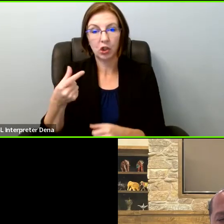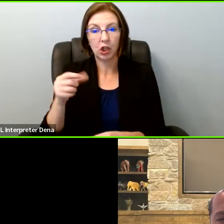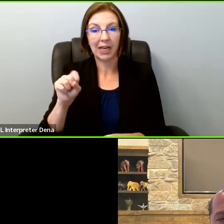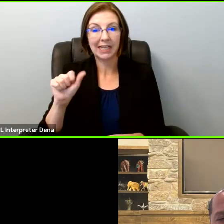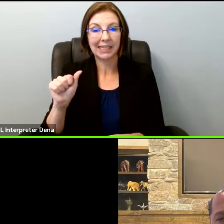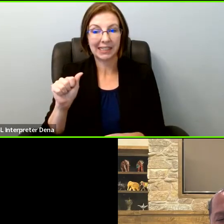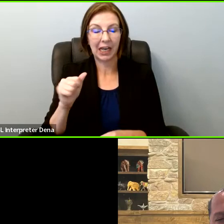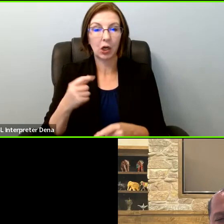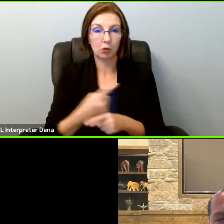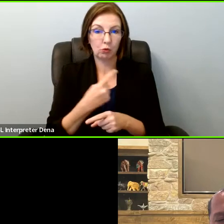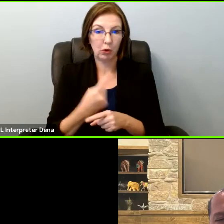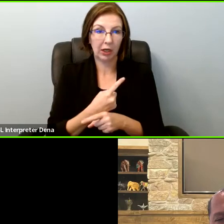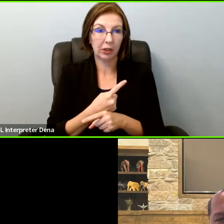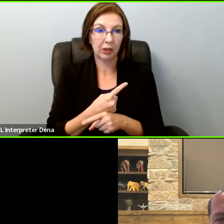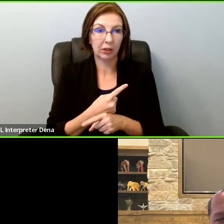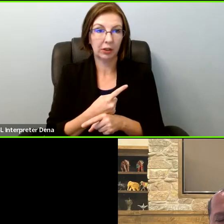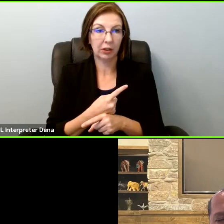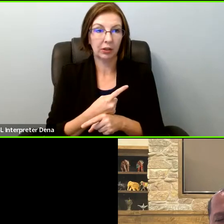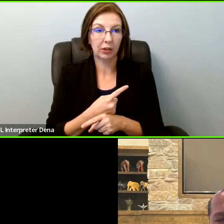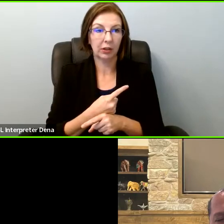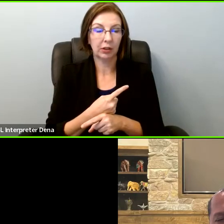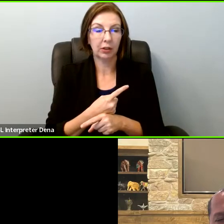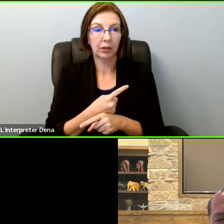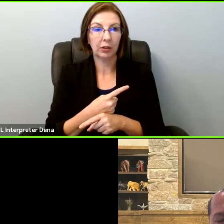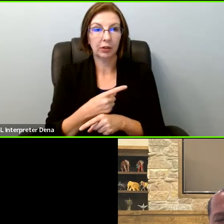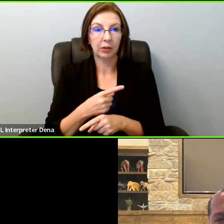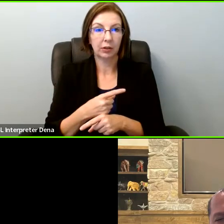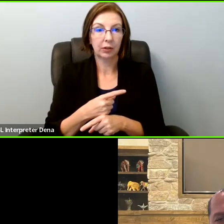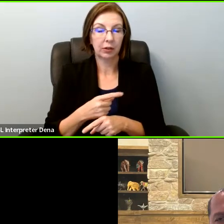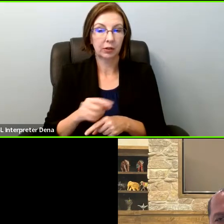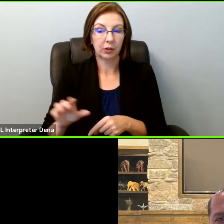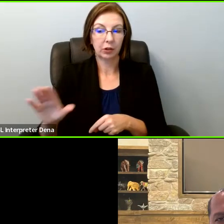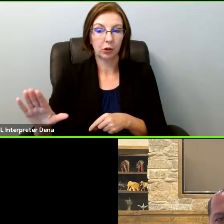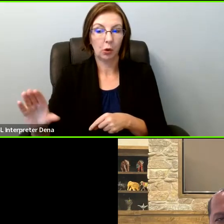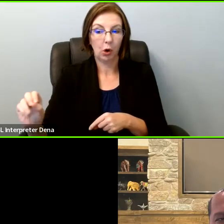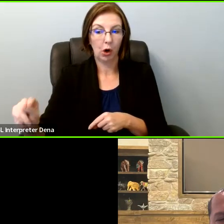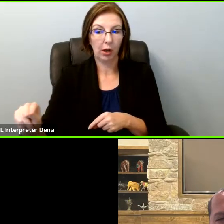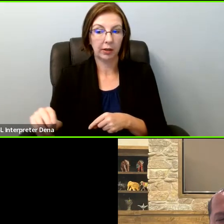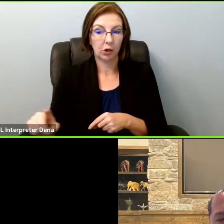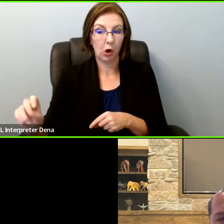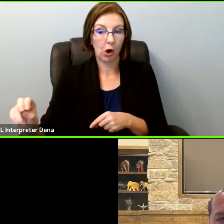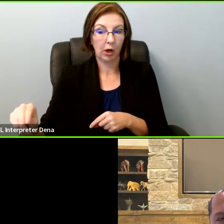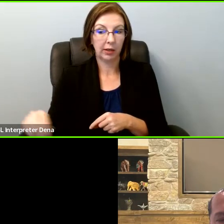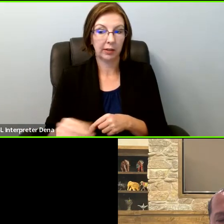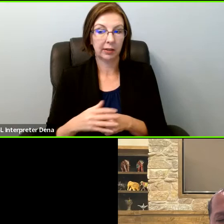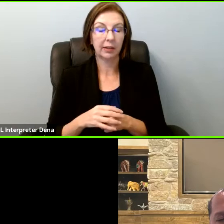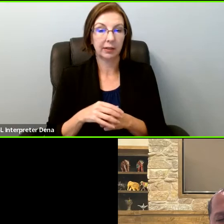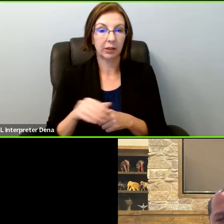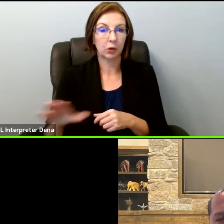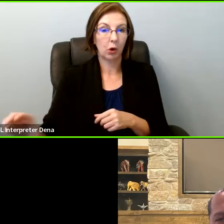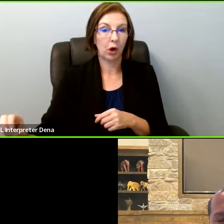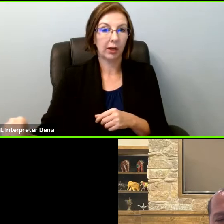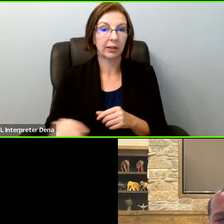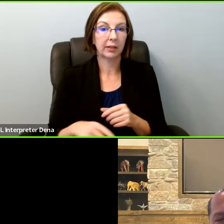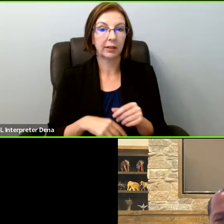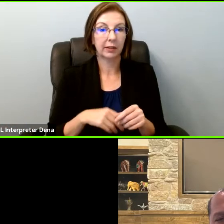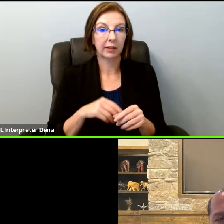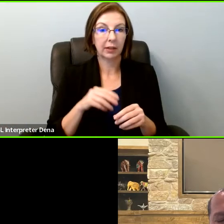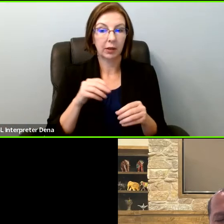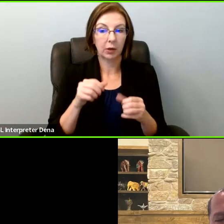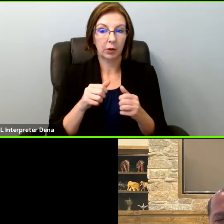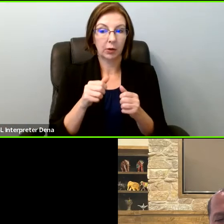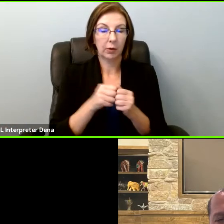regular basis to make sure digital accessibility is not forgotten and there's ongoing improvement for